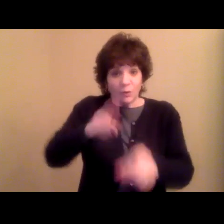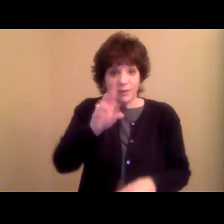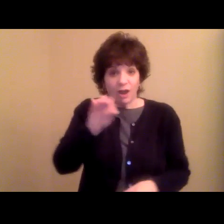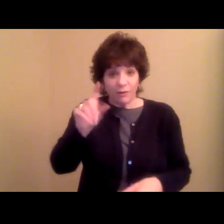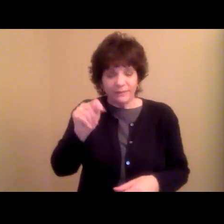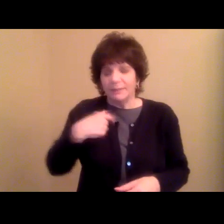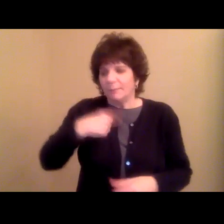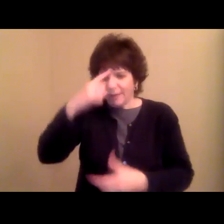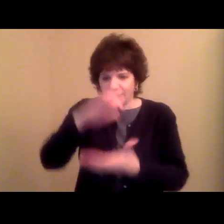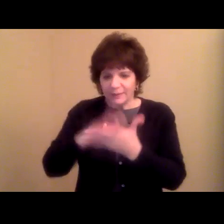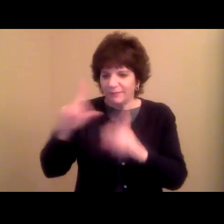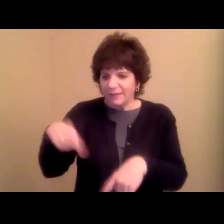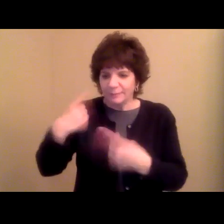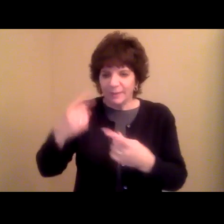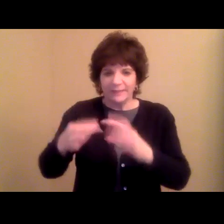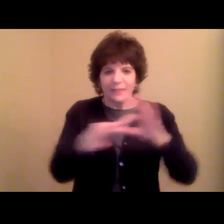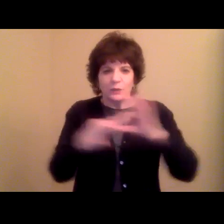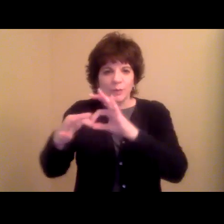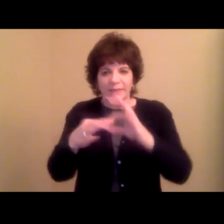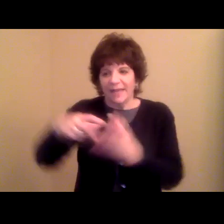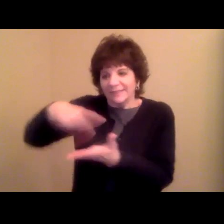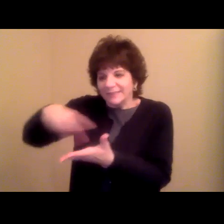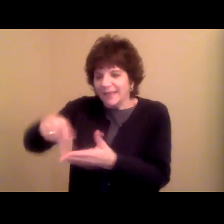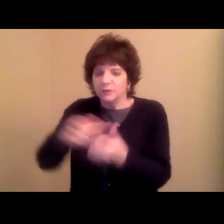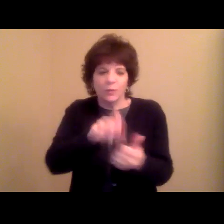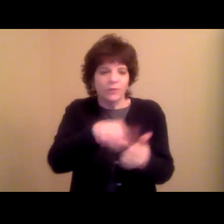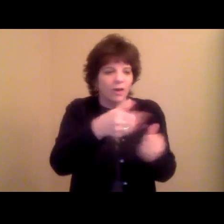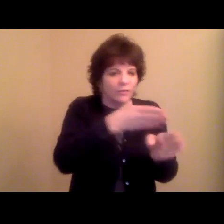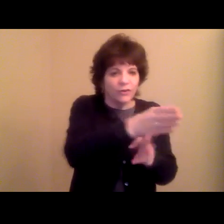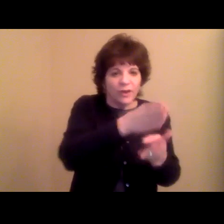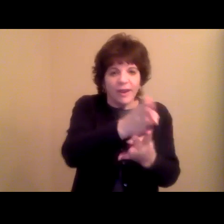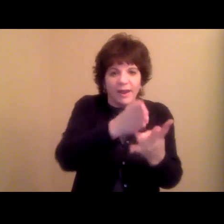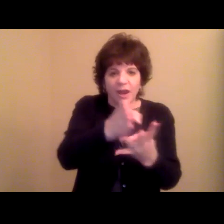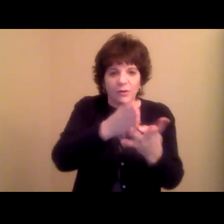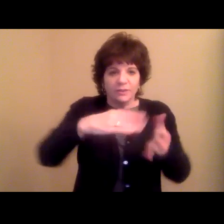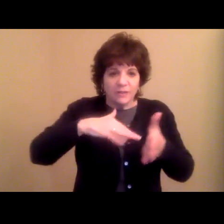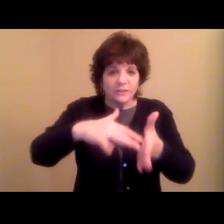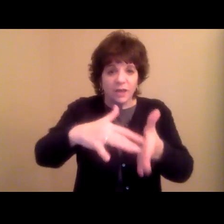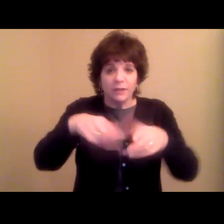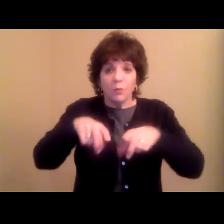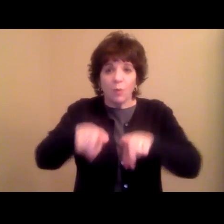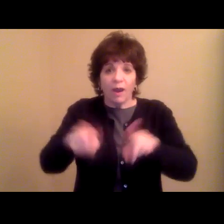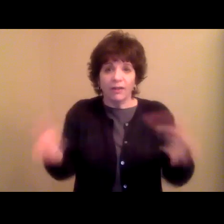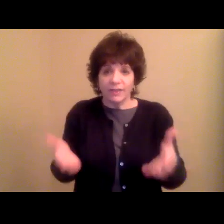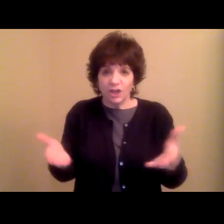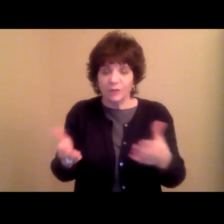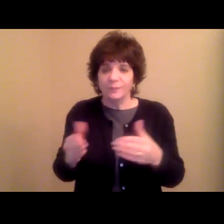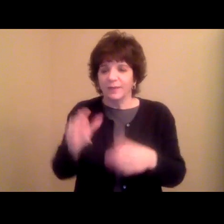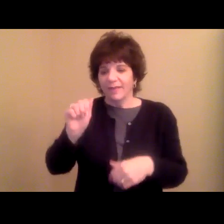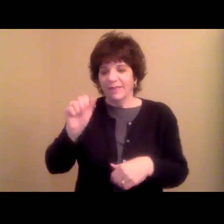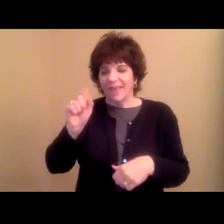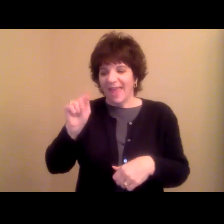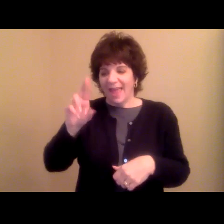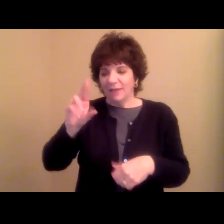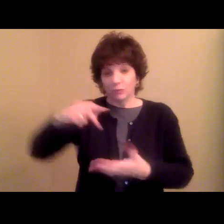to connect dance to other areas of study at RIT. And the Astro dance was